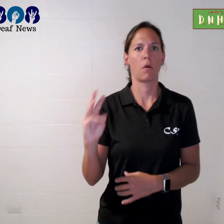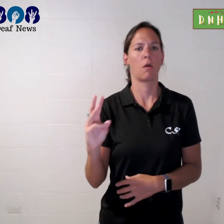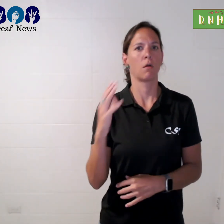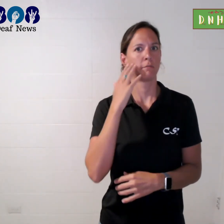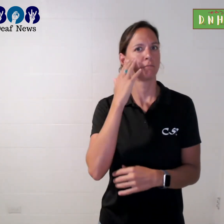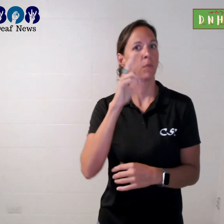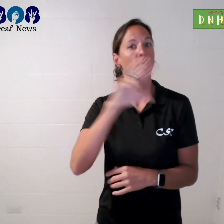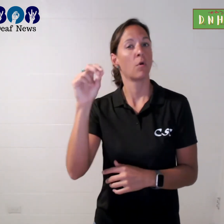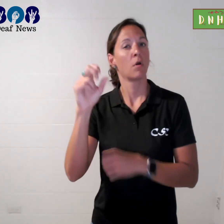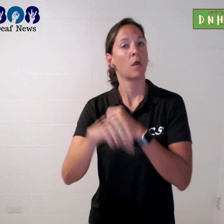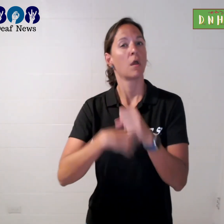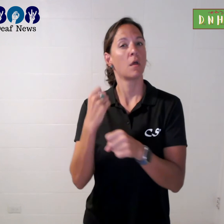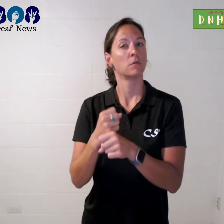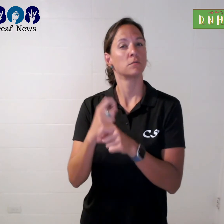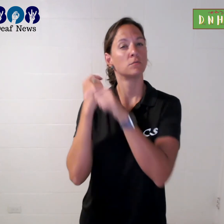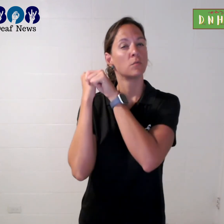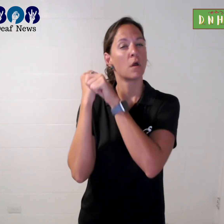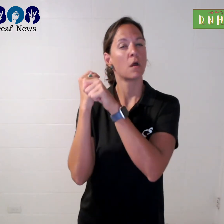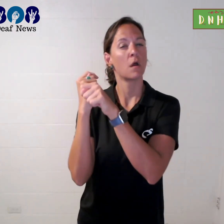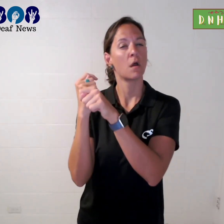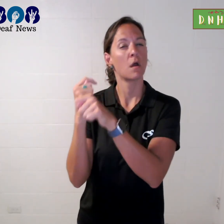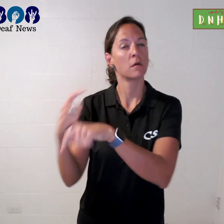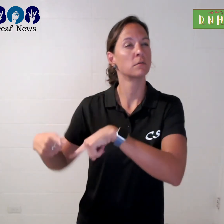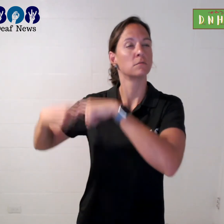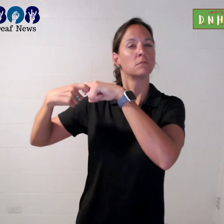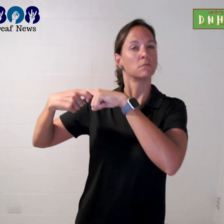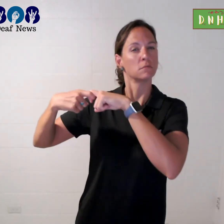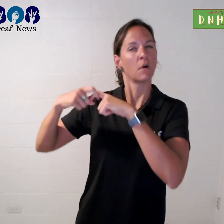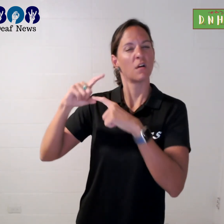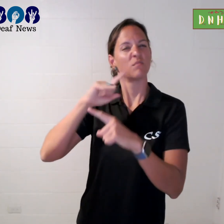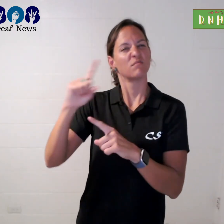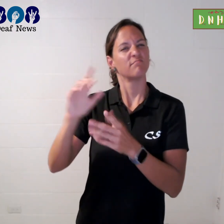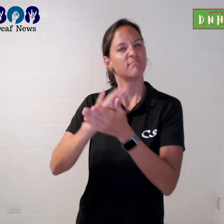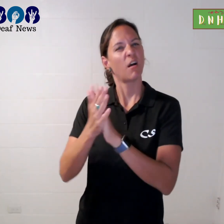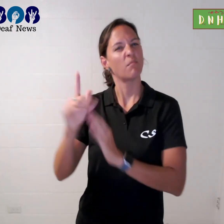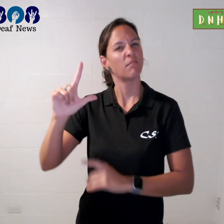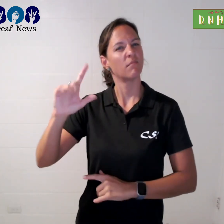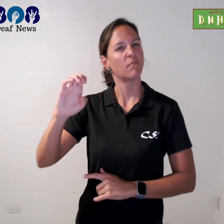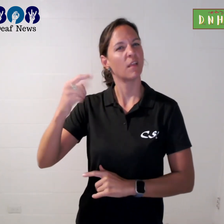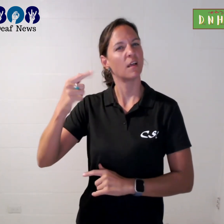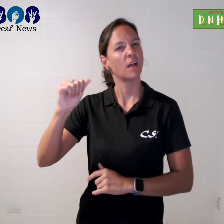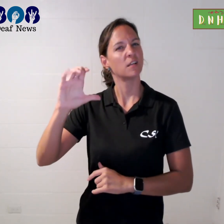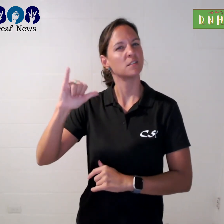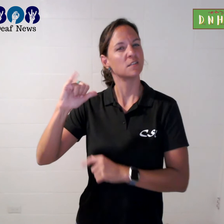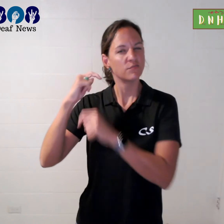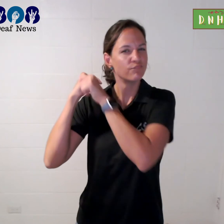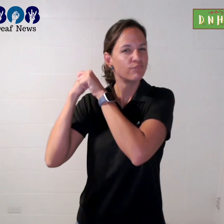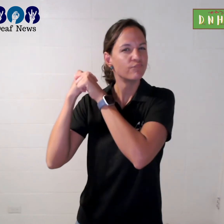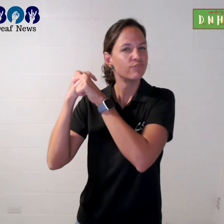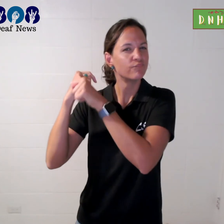This has been a 30-year tradition, and then it was put on hold. We realize this is a legacy